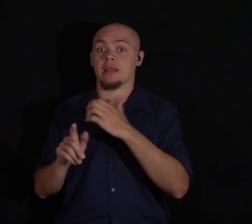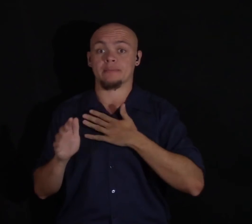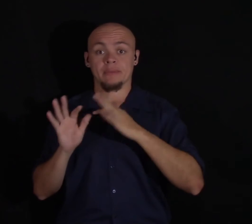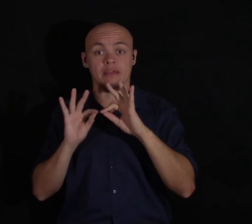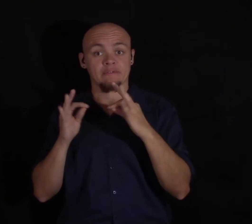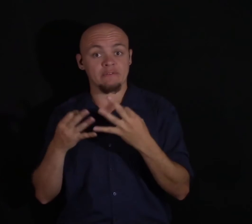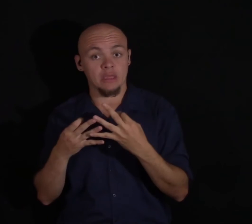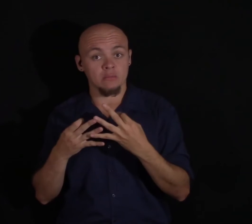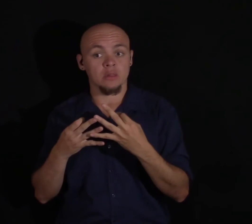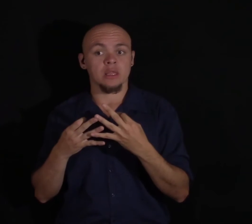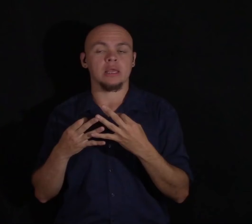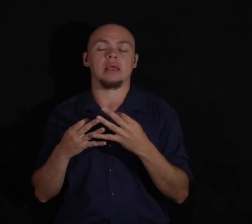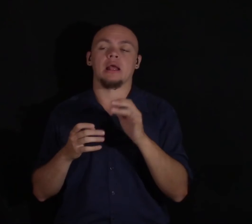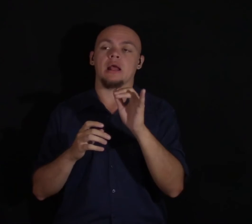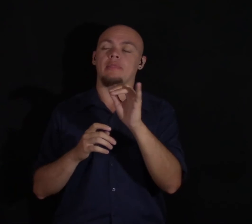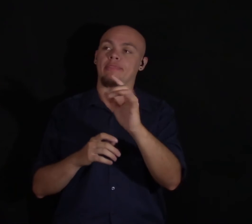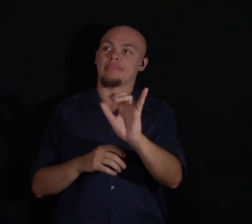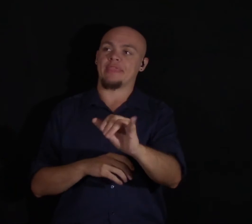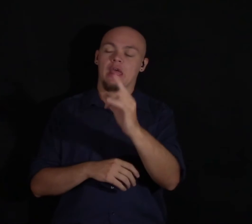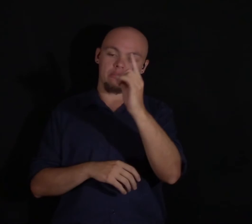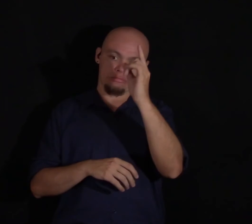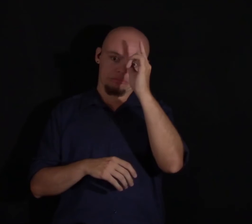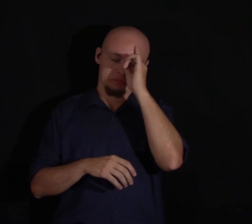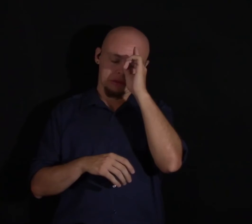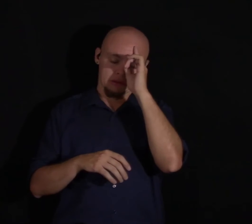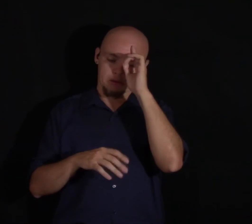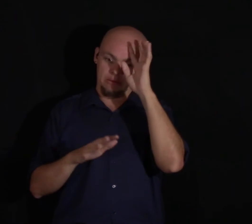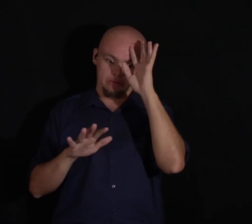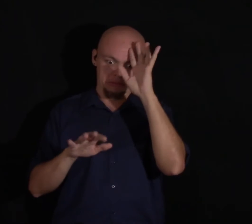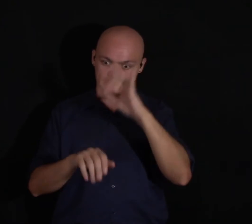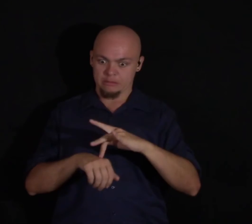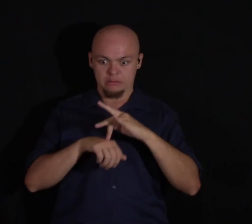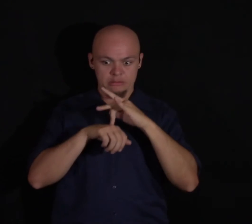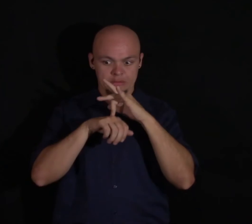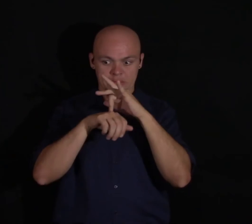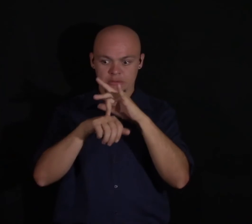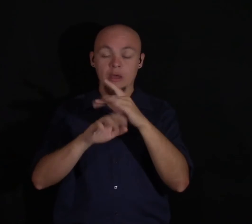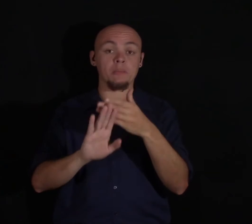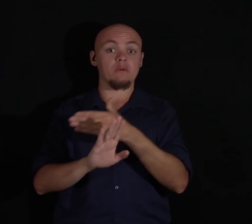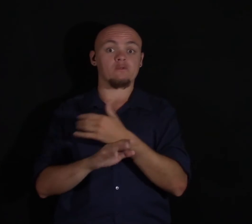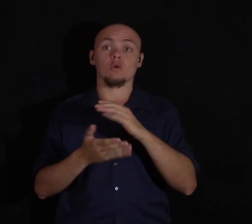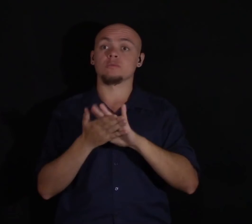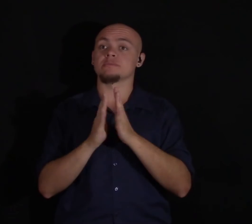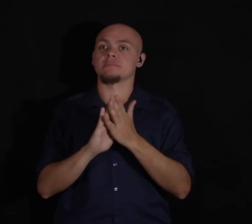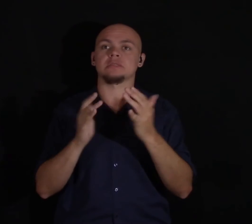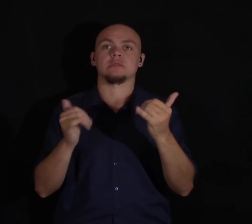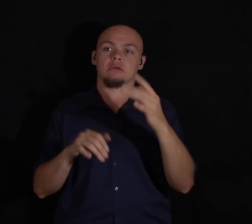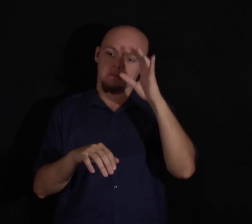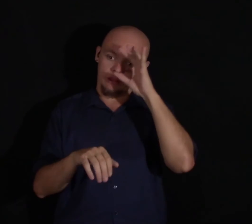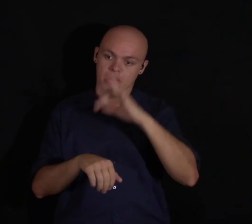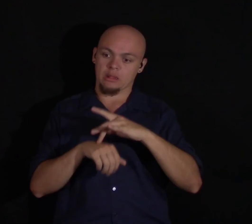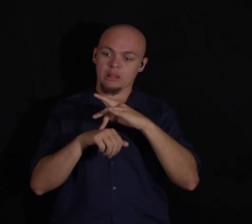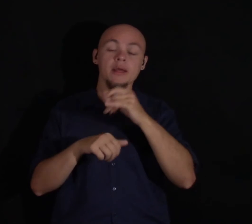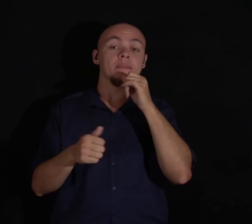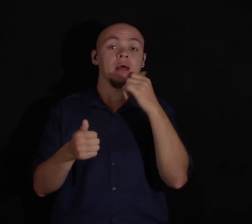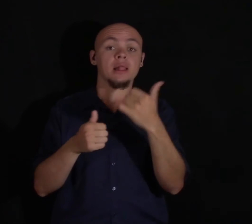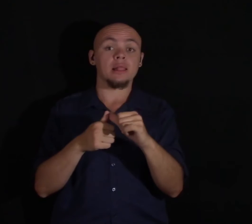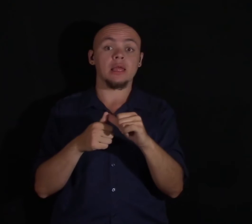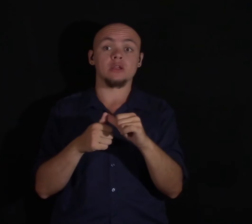me at every moment from which I might otherwise have snatched repose and peace. I waited for my letters with feverish